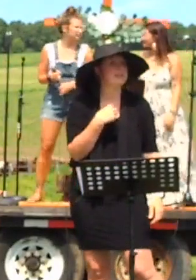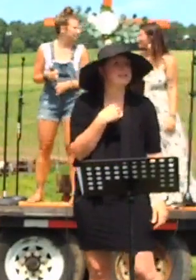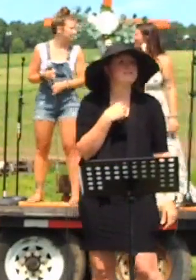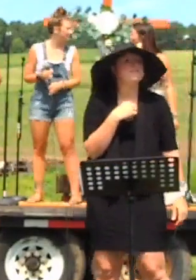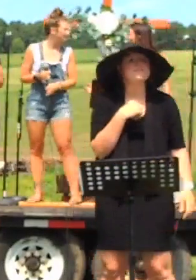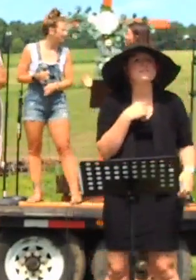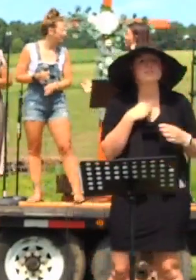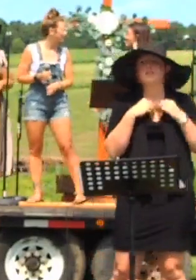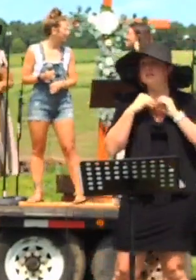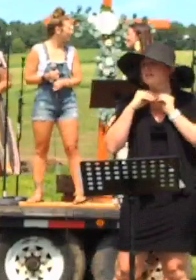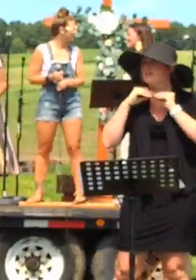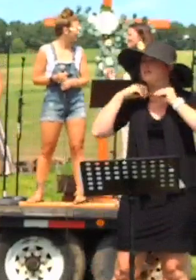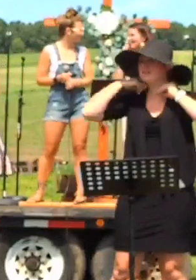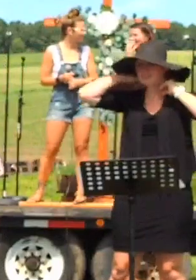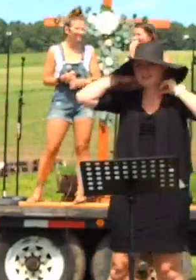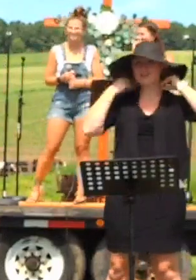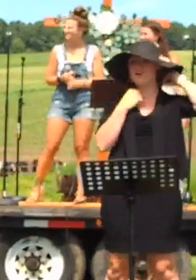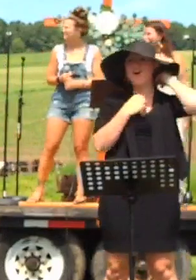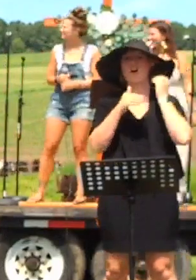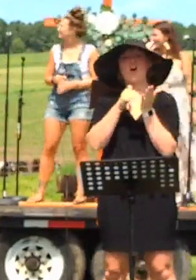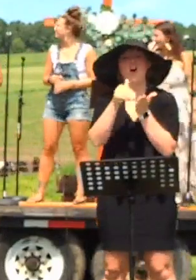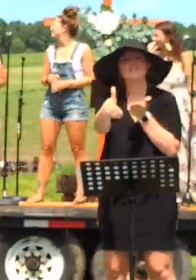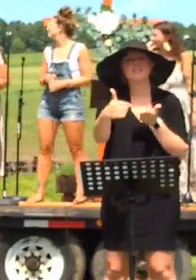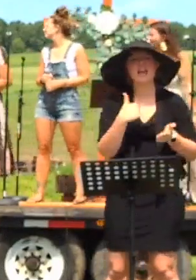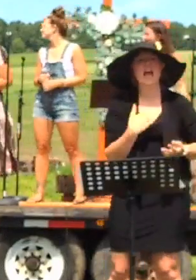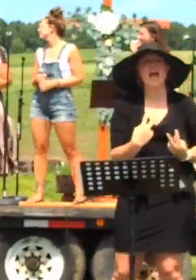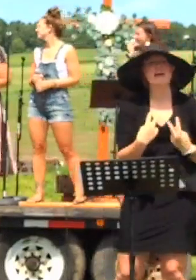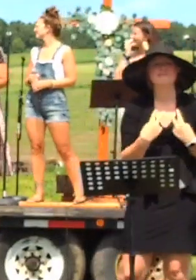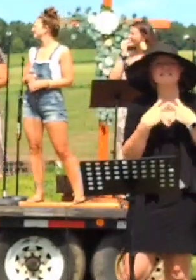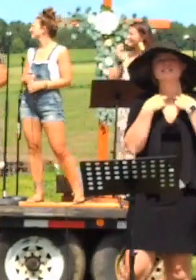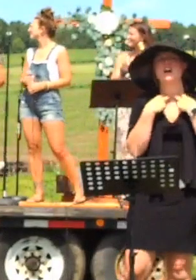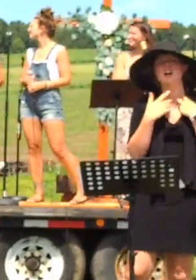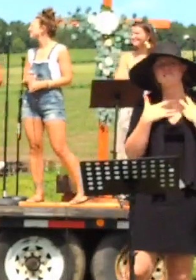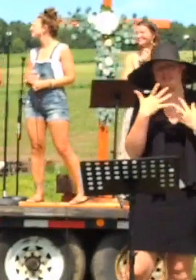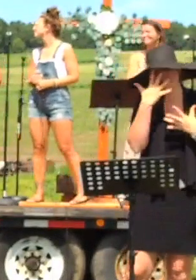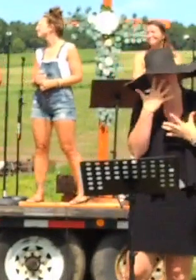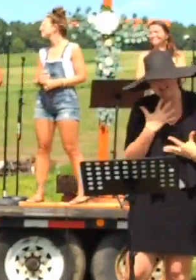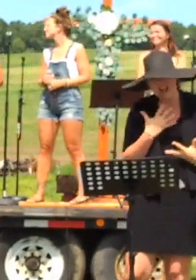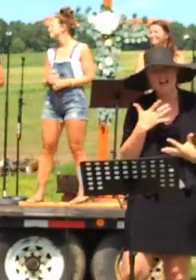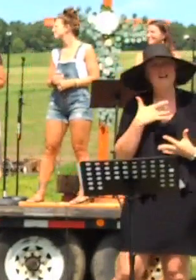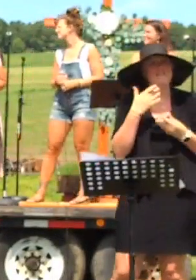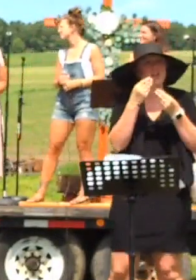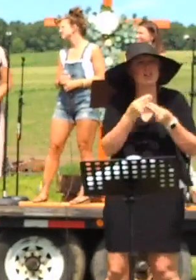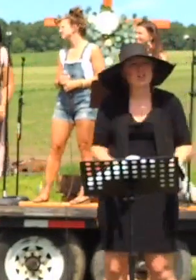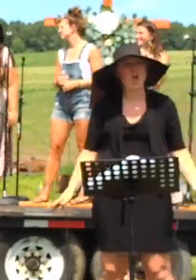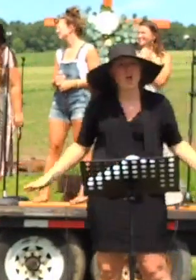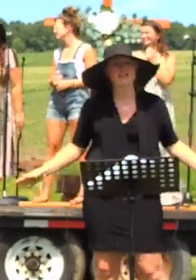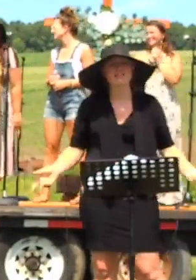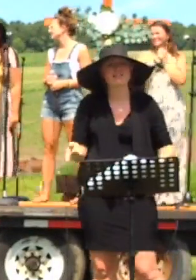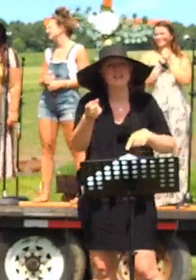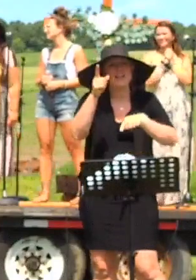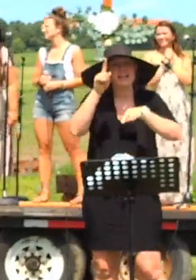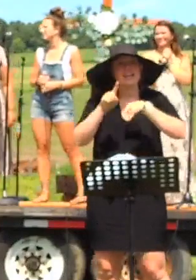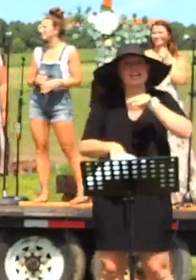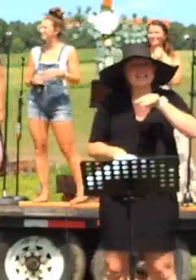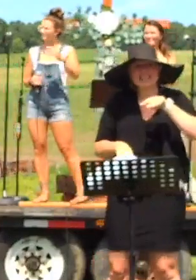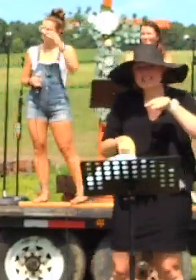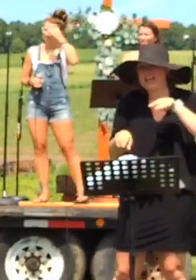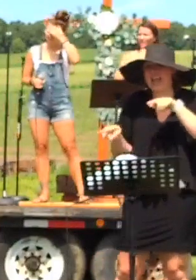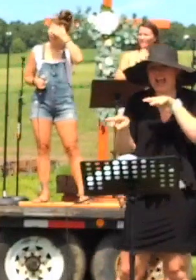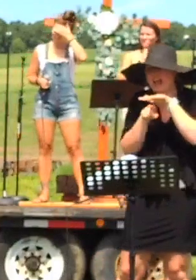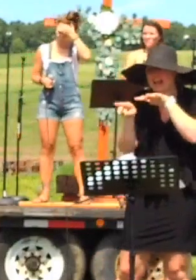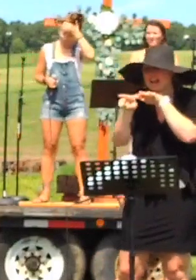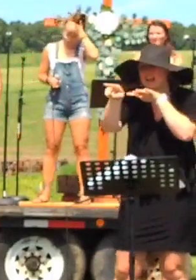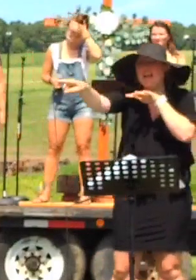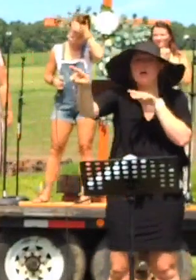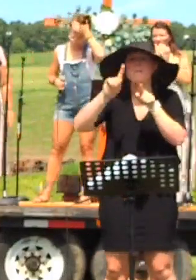And I oftentimes, when I get stuck in that despair, I think about how lost I am and how I can't find my way out. But God in my